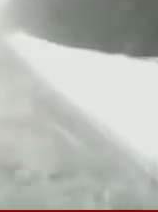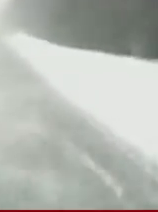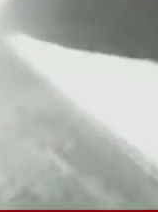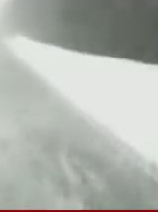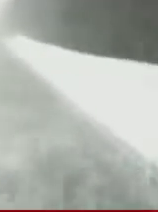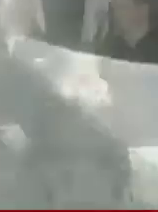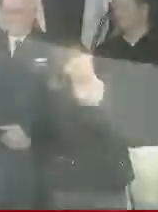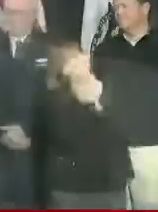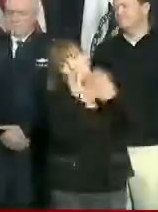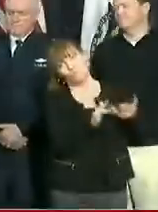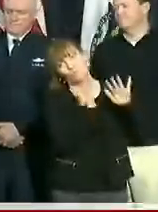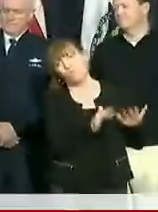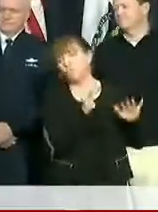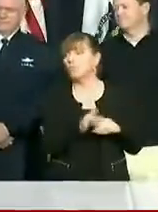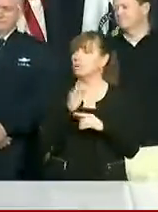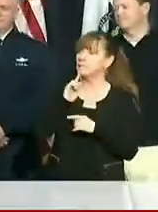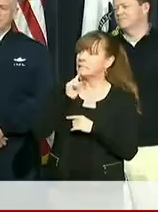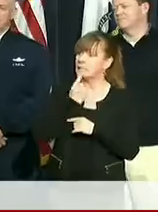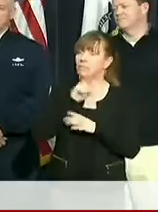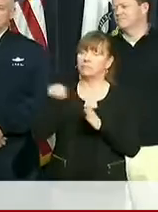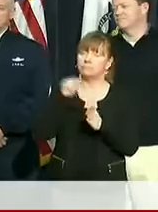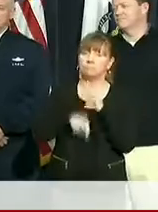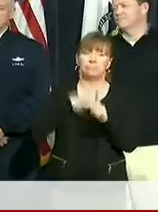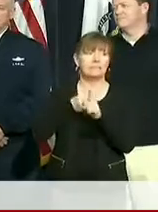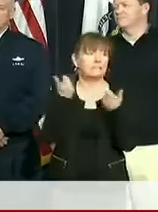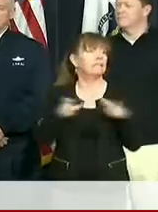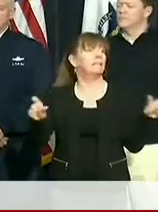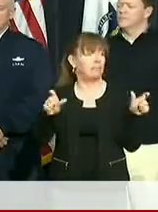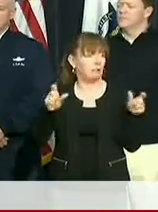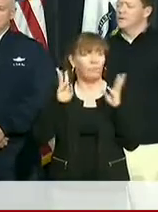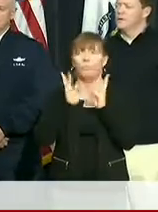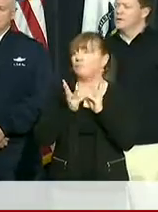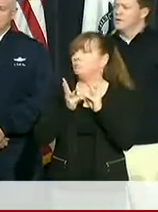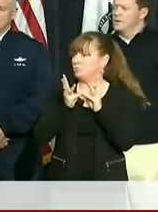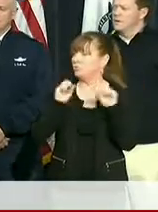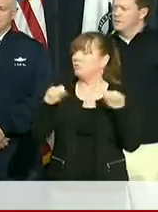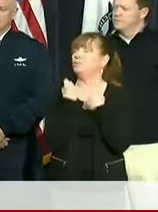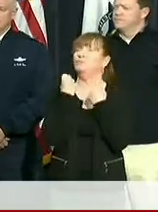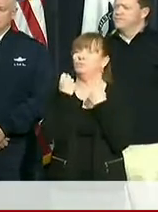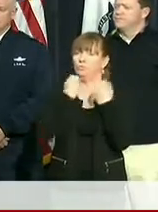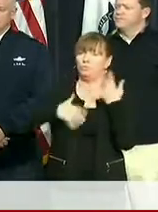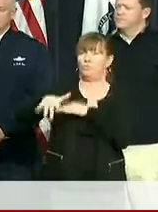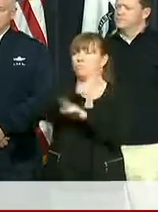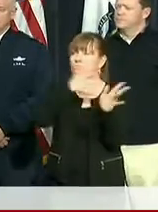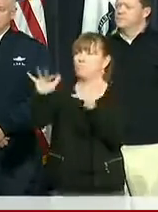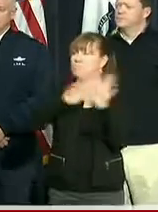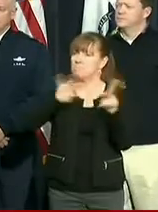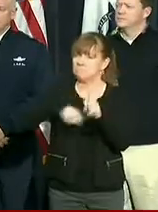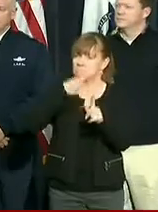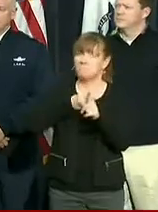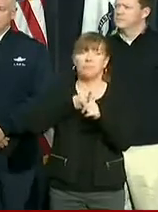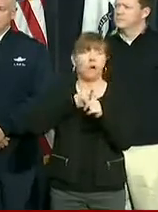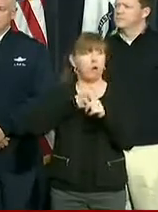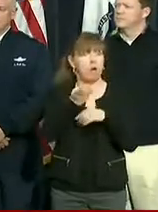We have a serious and significant winter storm, which will affect the whole of the state through today and into tomorrow.